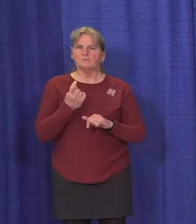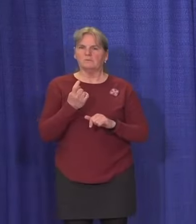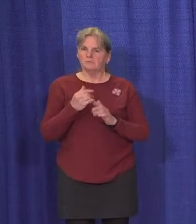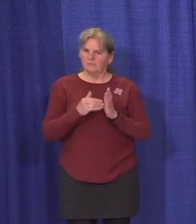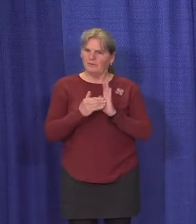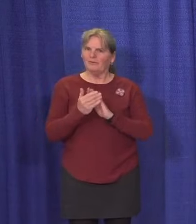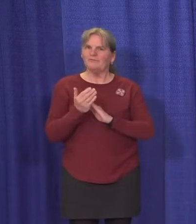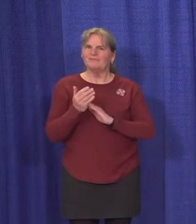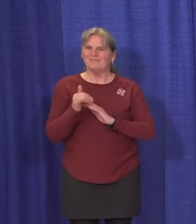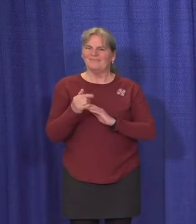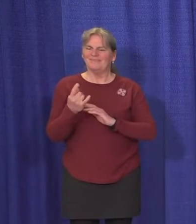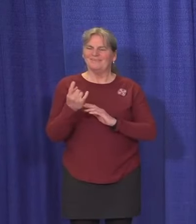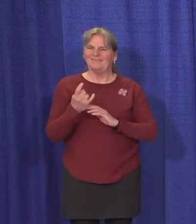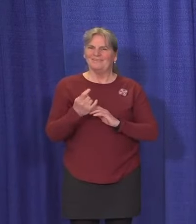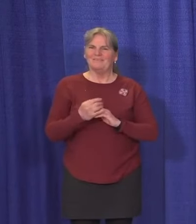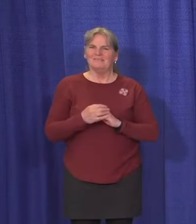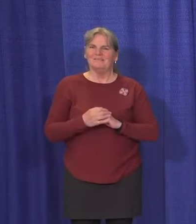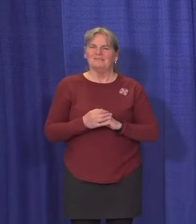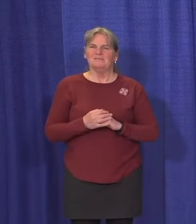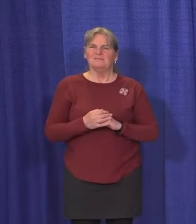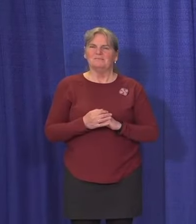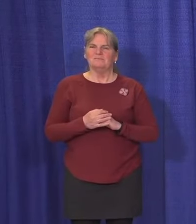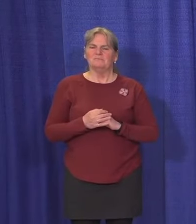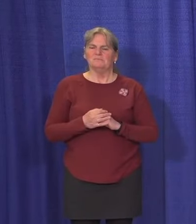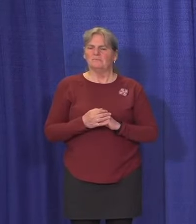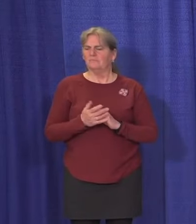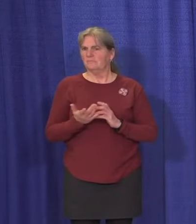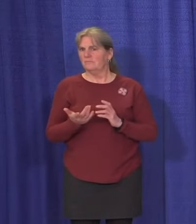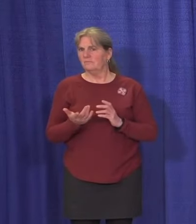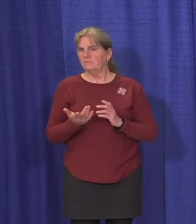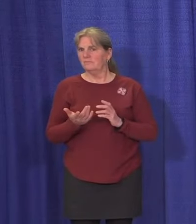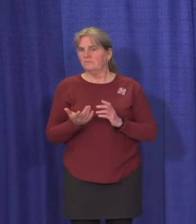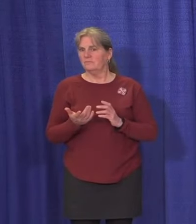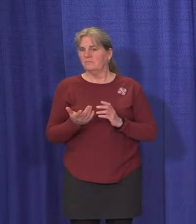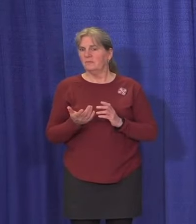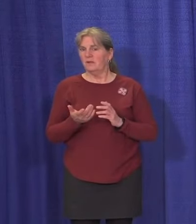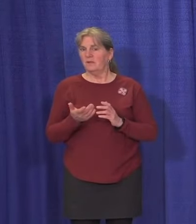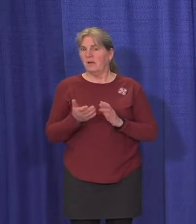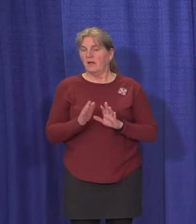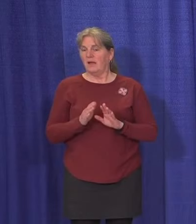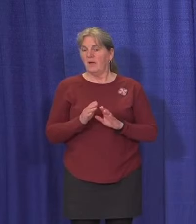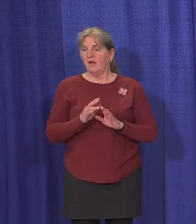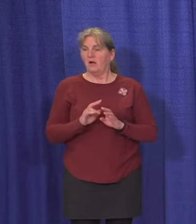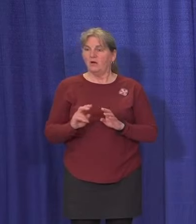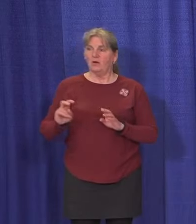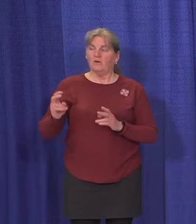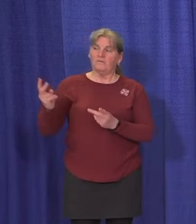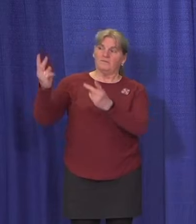often, are we opening the doors to tourism by